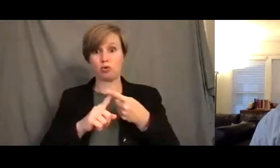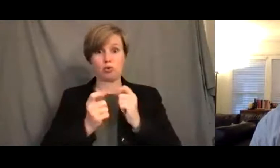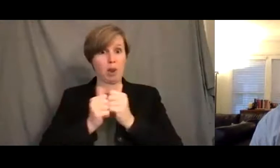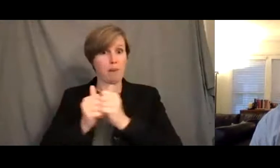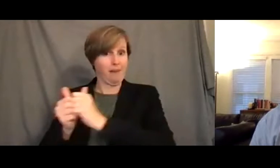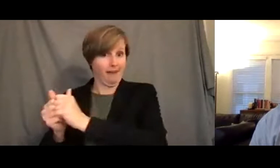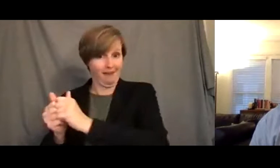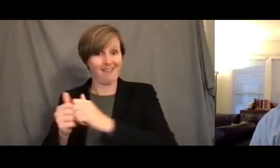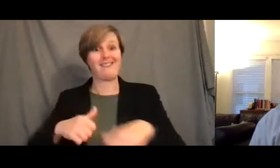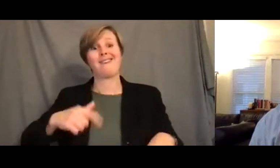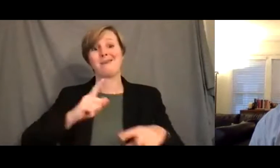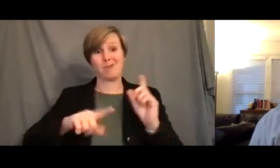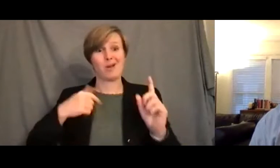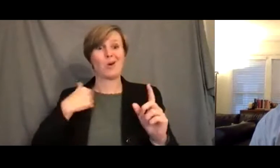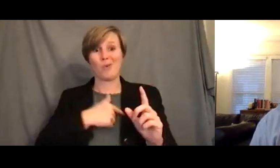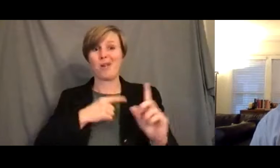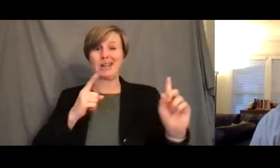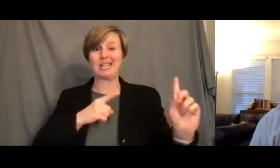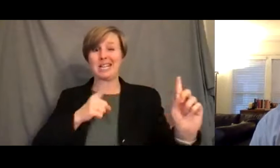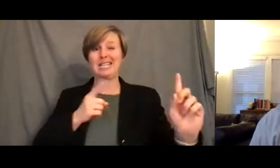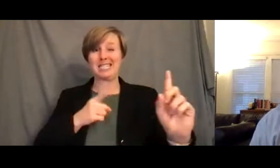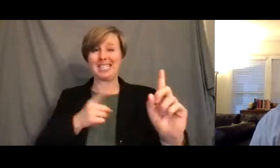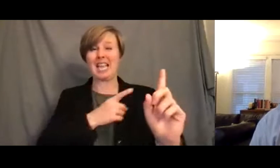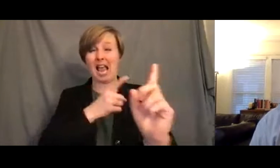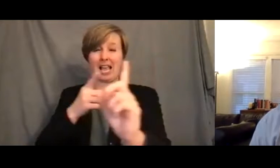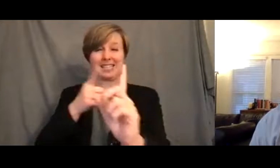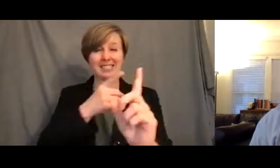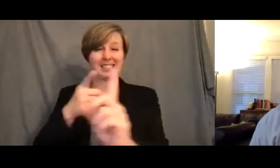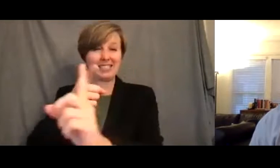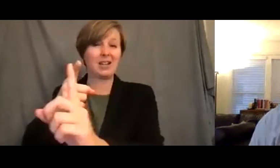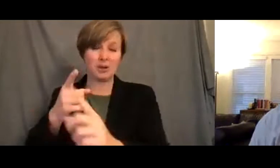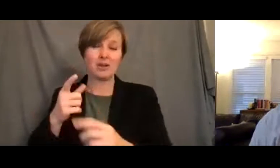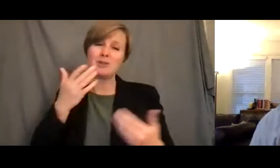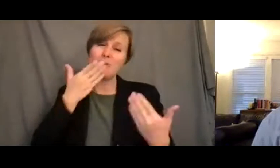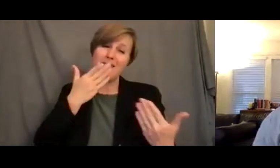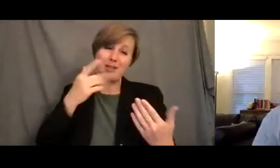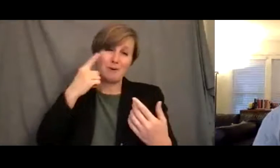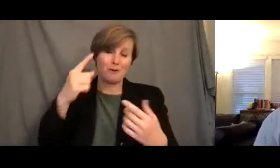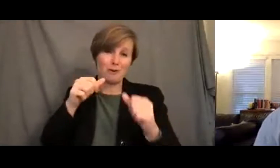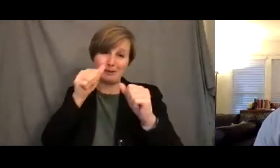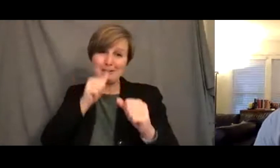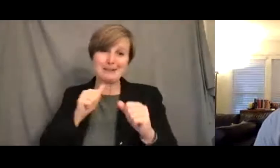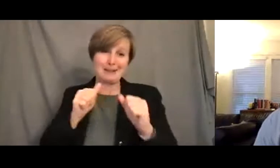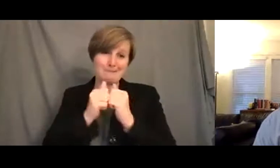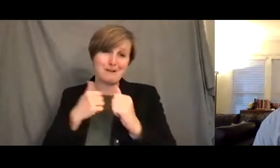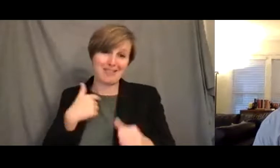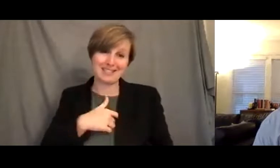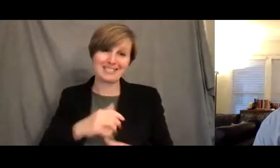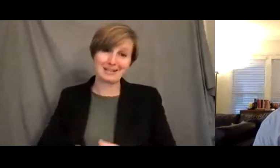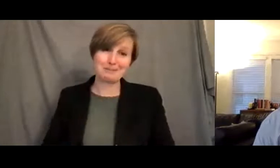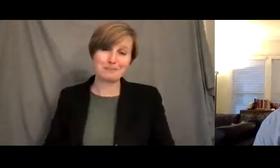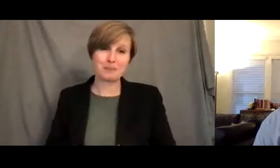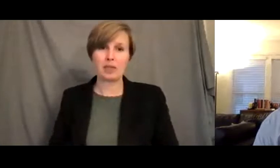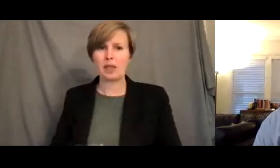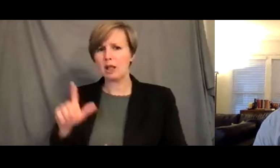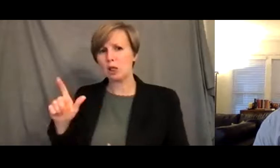we're headed in the right direction, and I hope you'll stick with us. Thank you very much. Thank you so much.